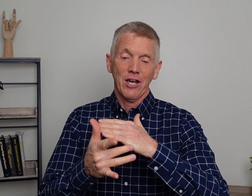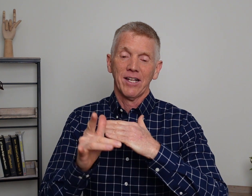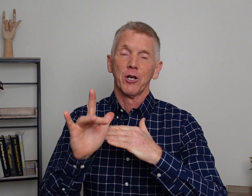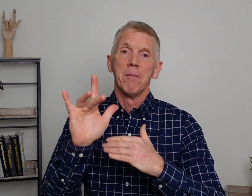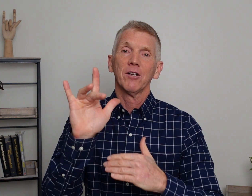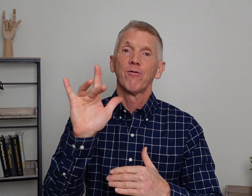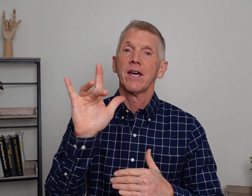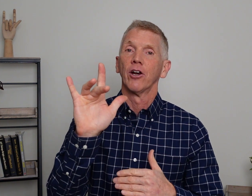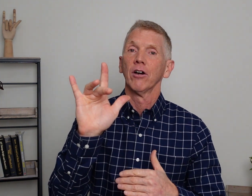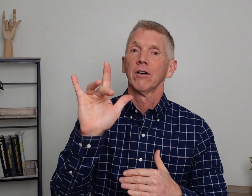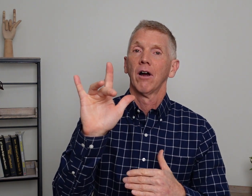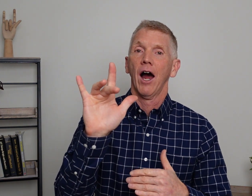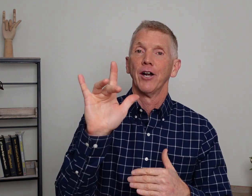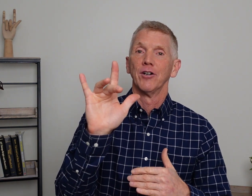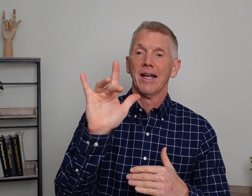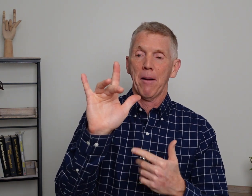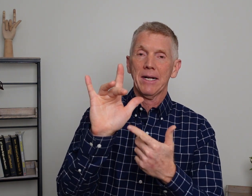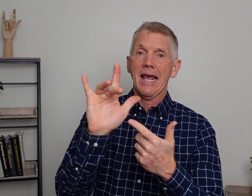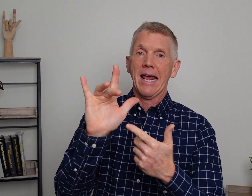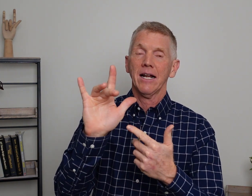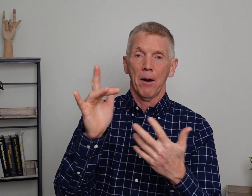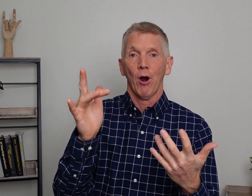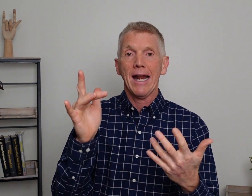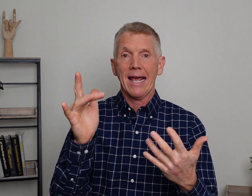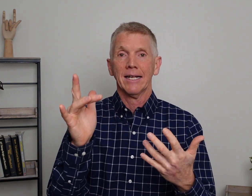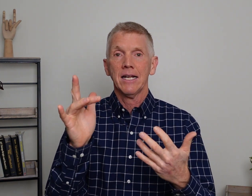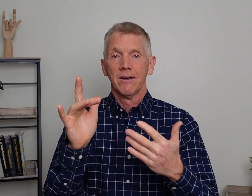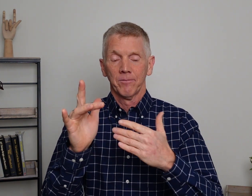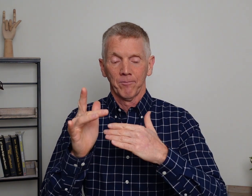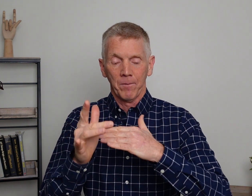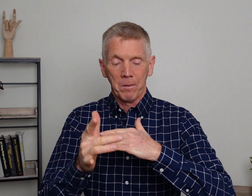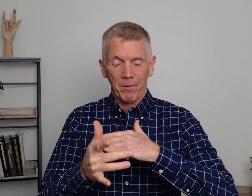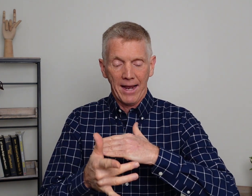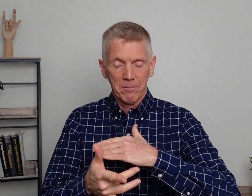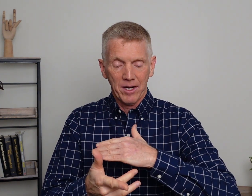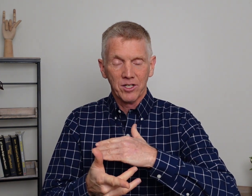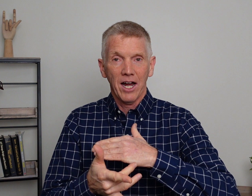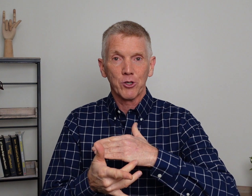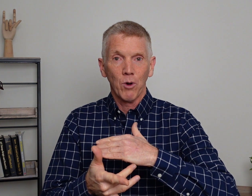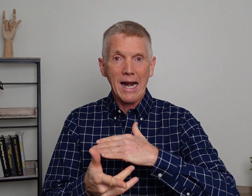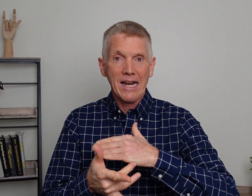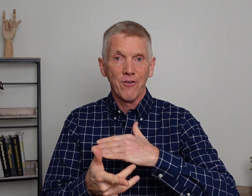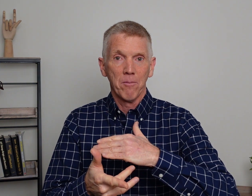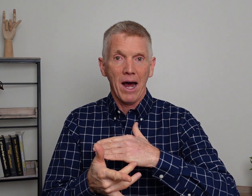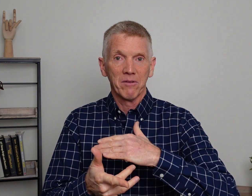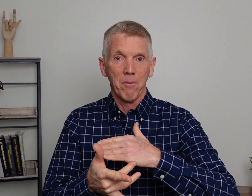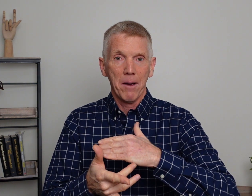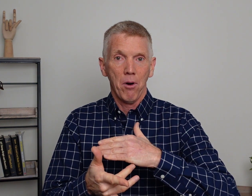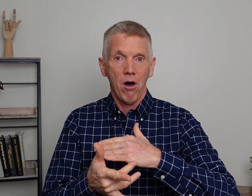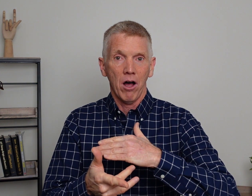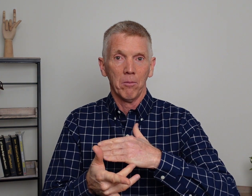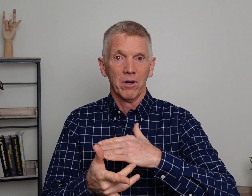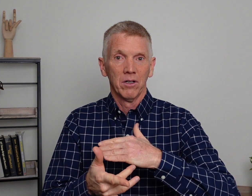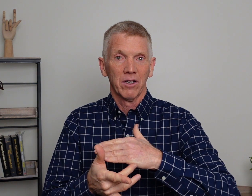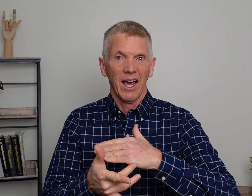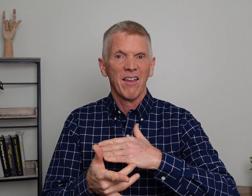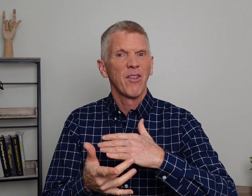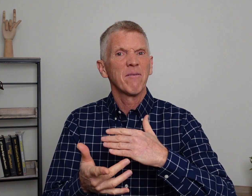to take your middle finger on your dominant hand, I'm right-handed, and I'm going to touch right here in the bottom of my palm. Okay, think of doing